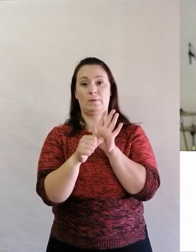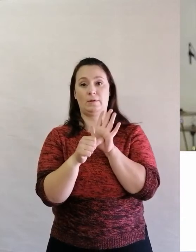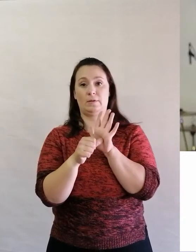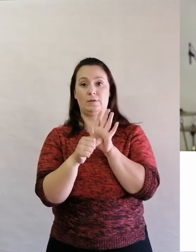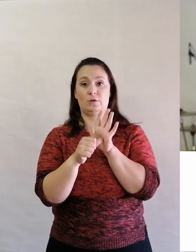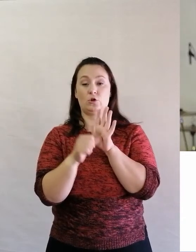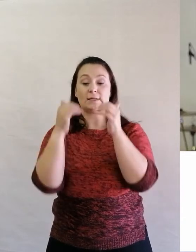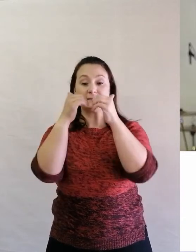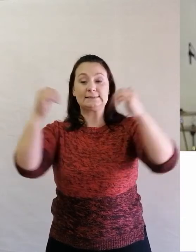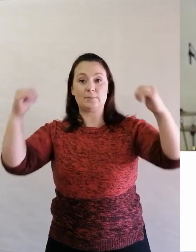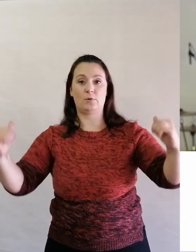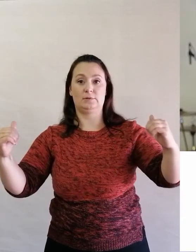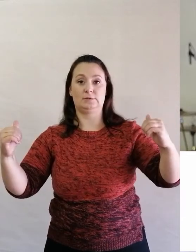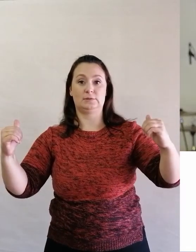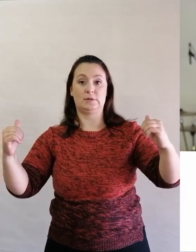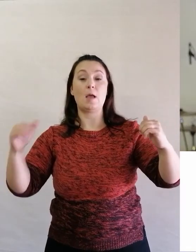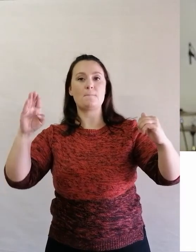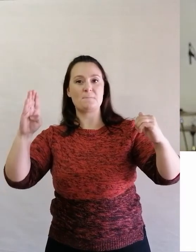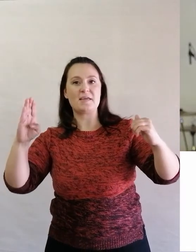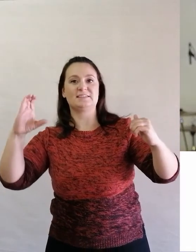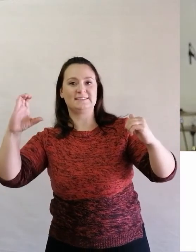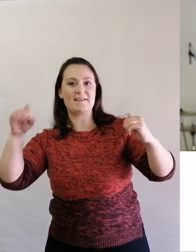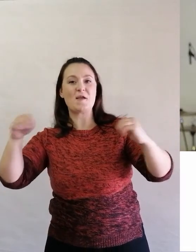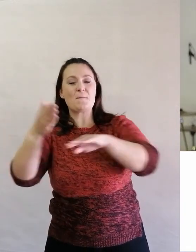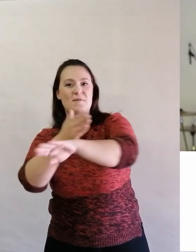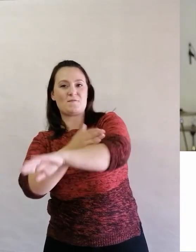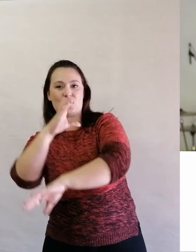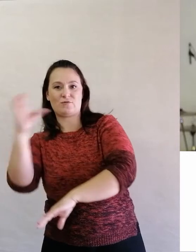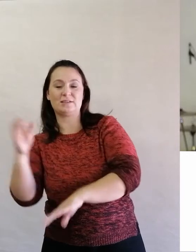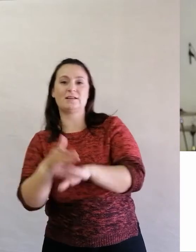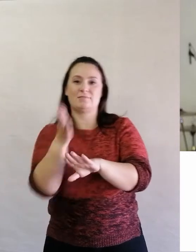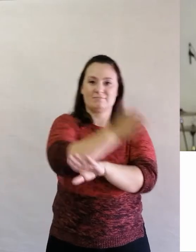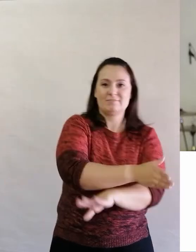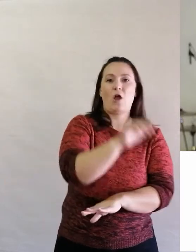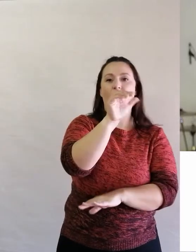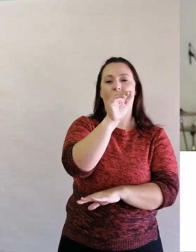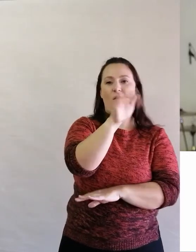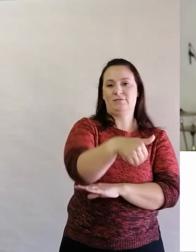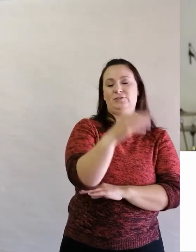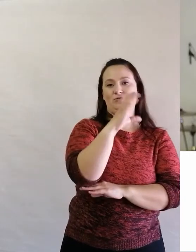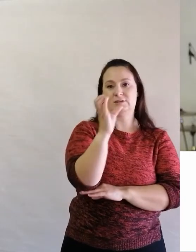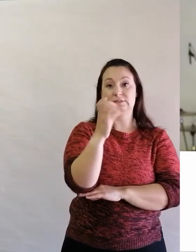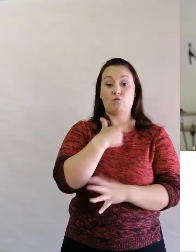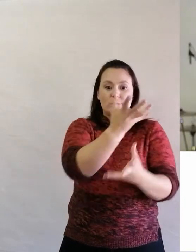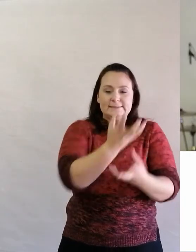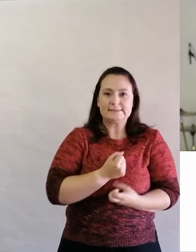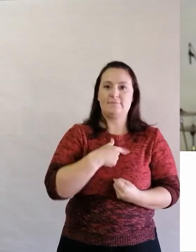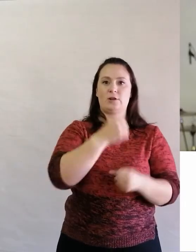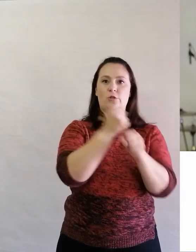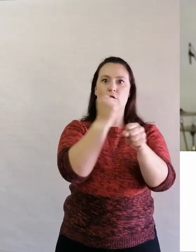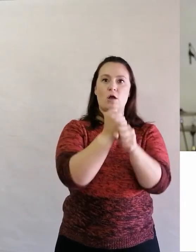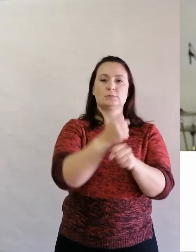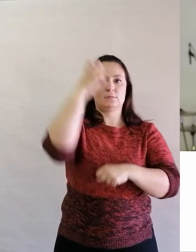to separate your life into a BC, a before Christ, and an after Christ. I've received Christ. The gospel of the kingdom